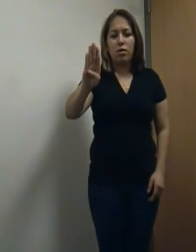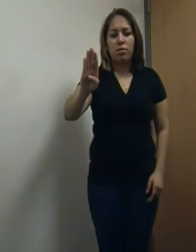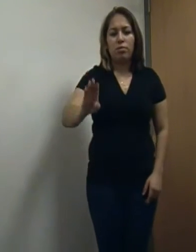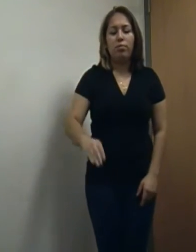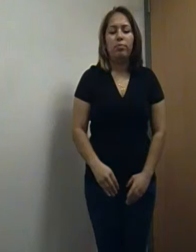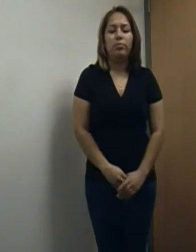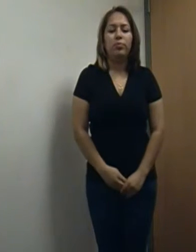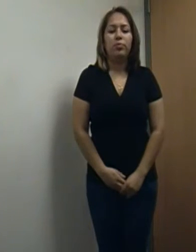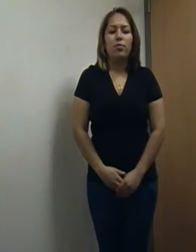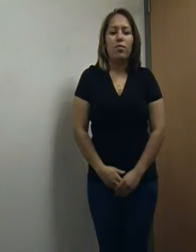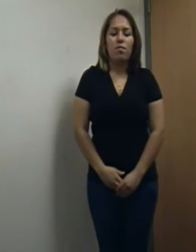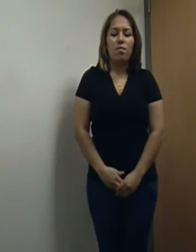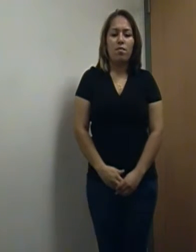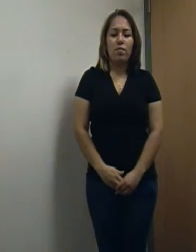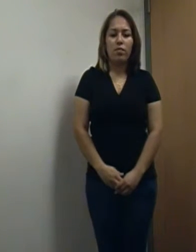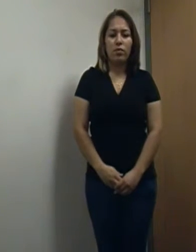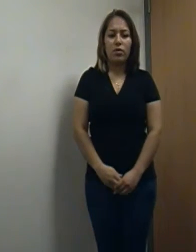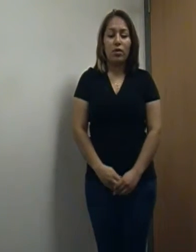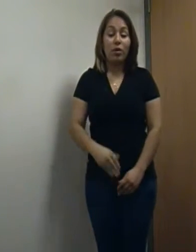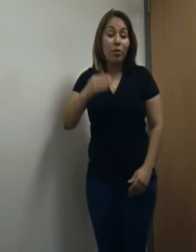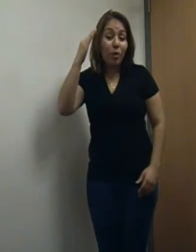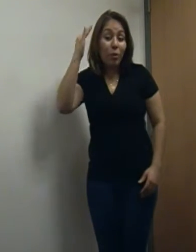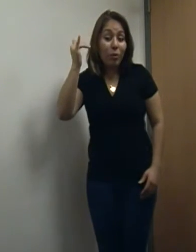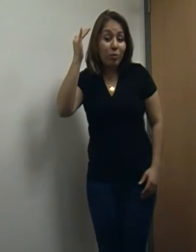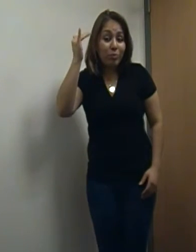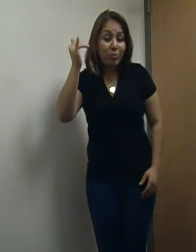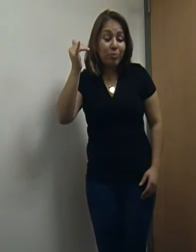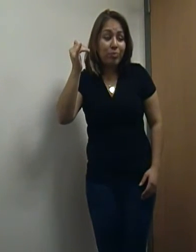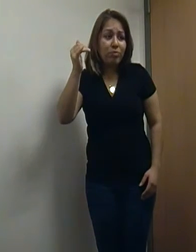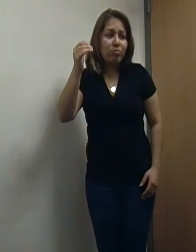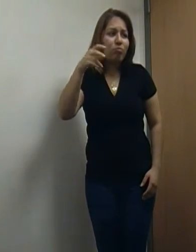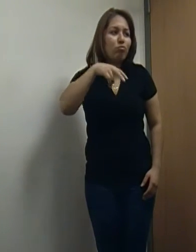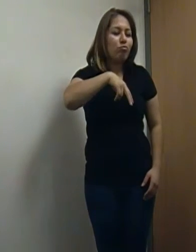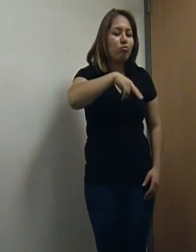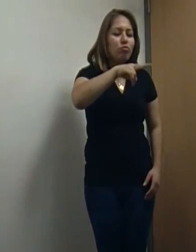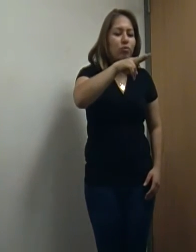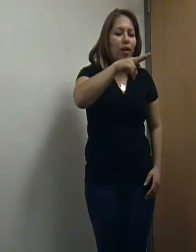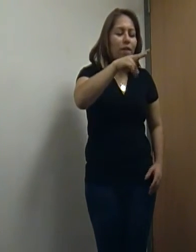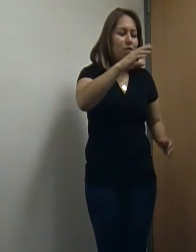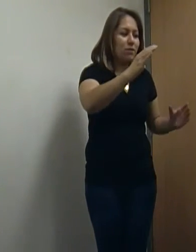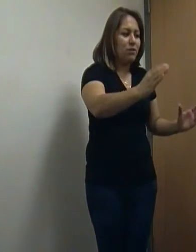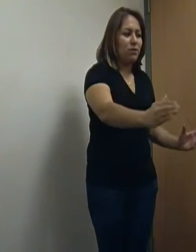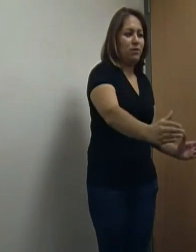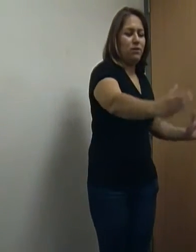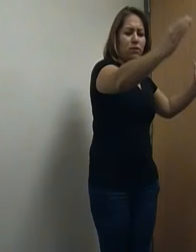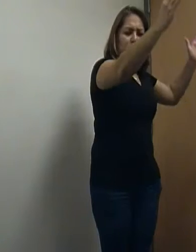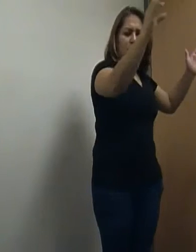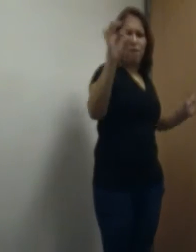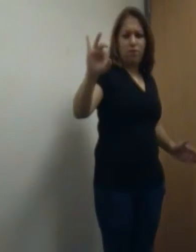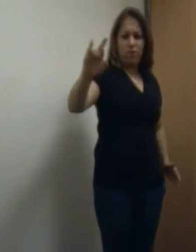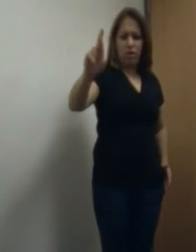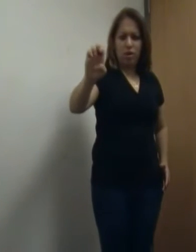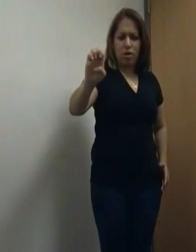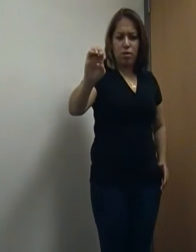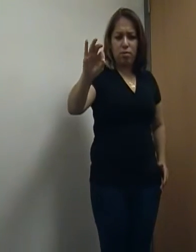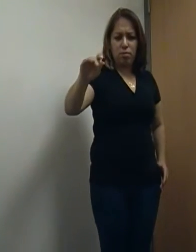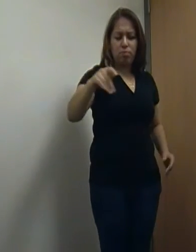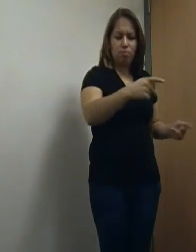because you will see a big fireplace, red brick, with a big oak beam across. Now,